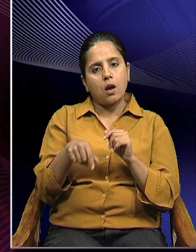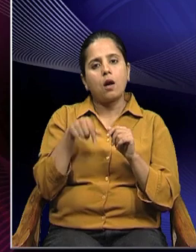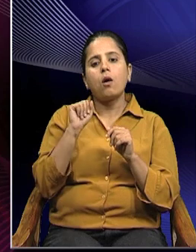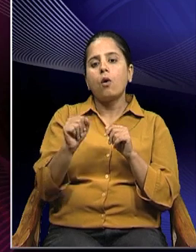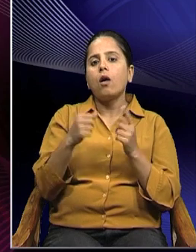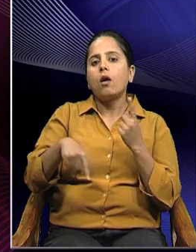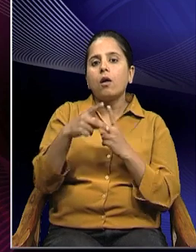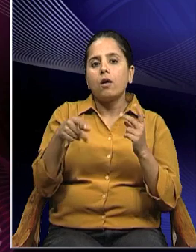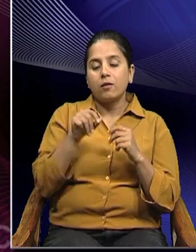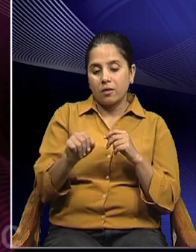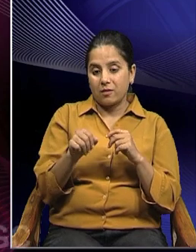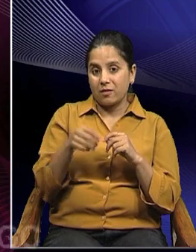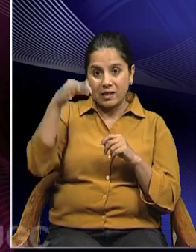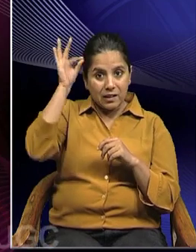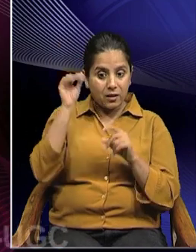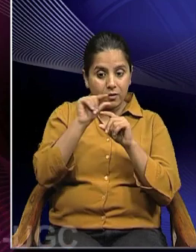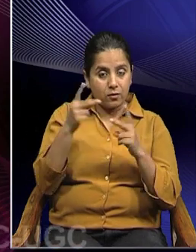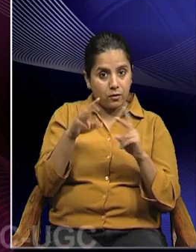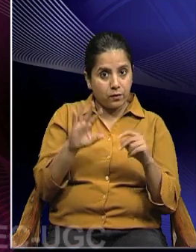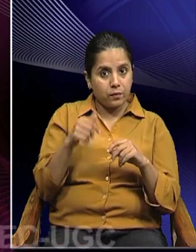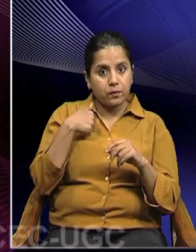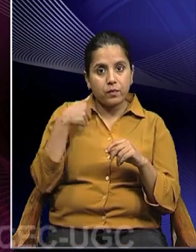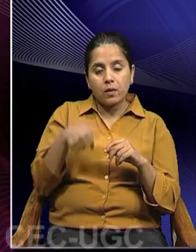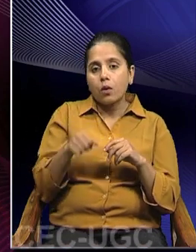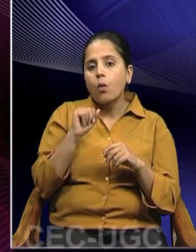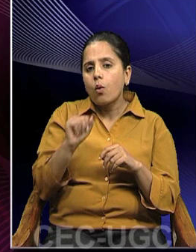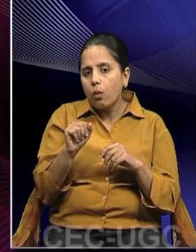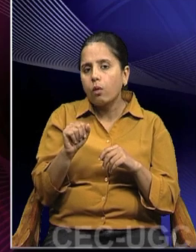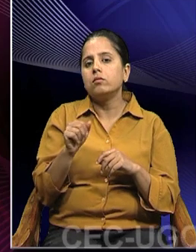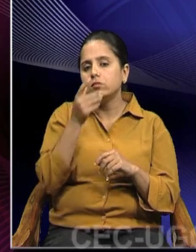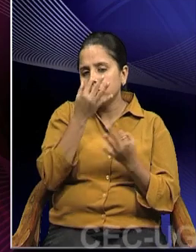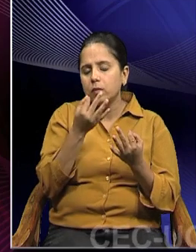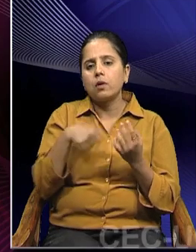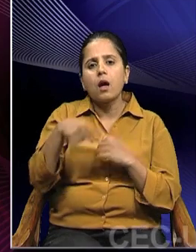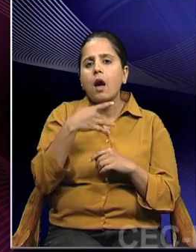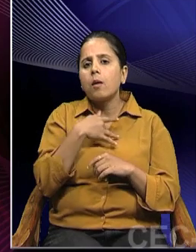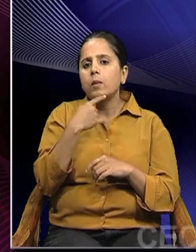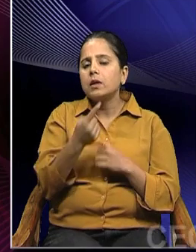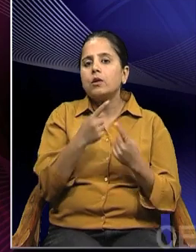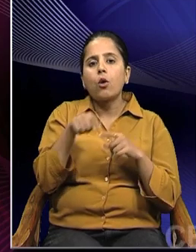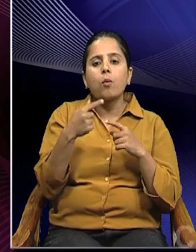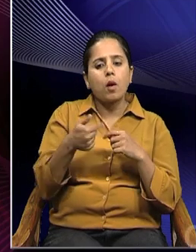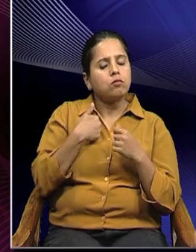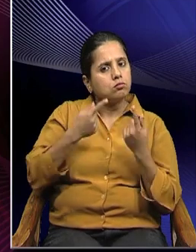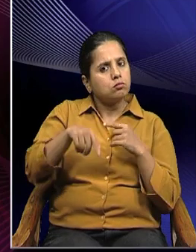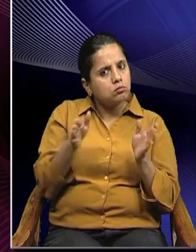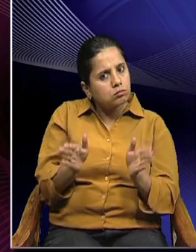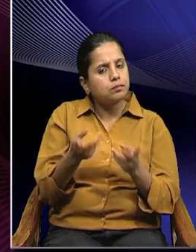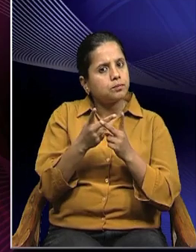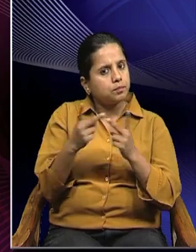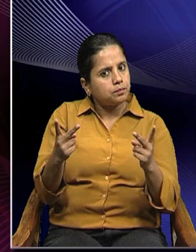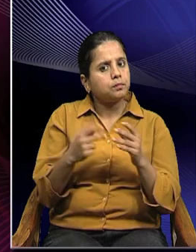sadgamya, tamso ma jyotirgamya, mrityor ma amritam gamya, which talks about let us